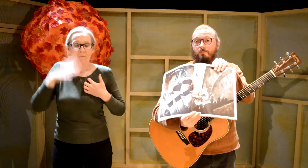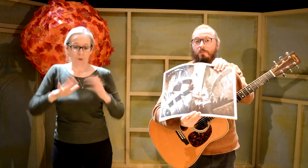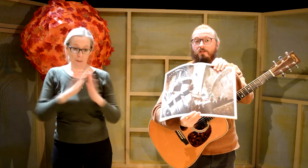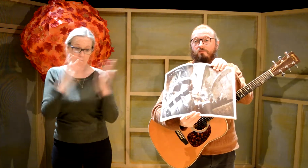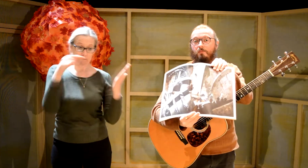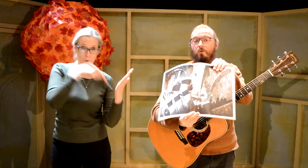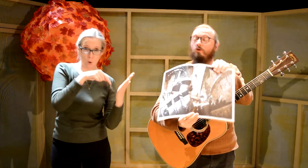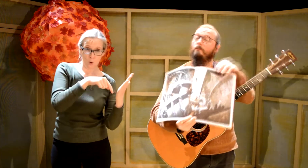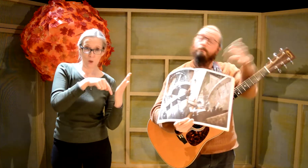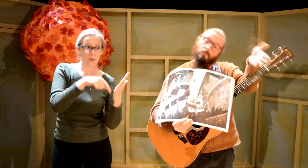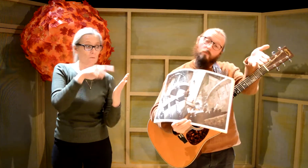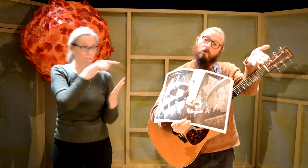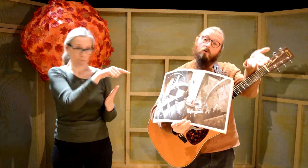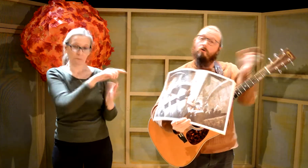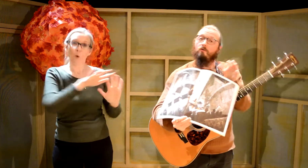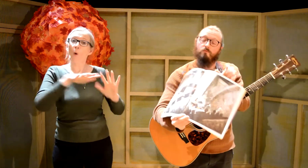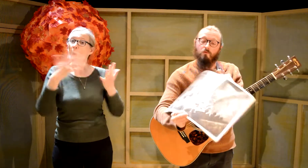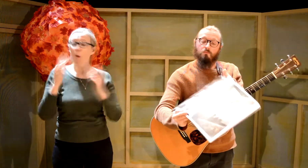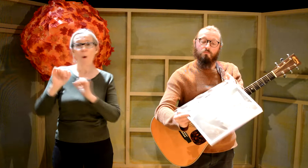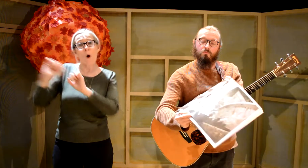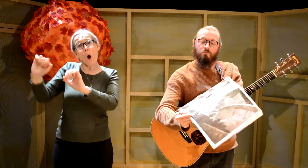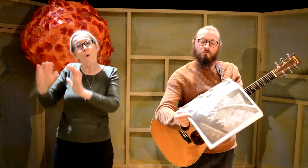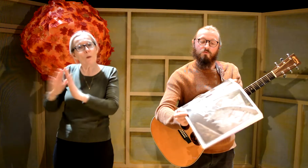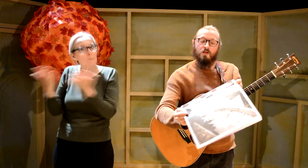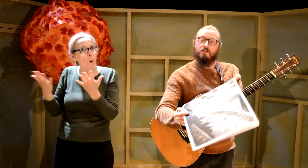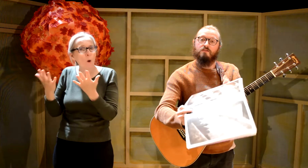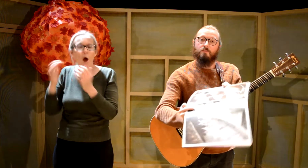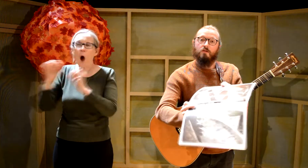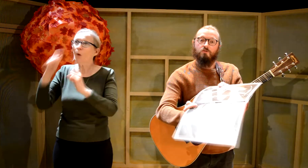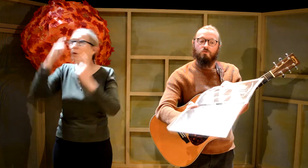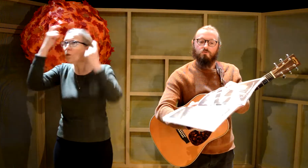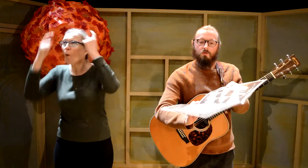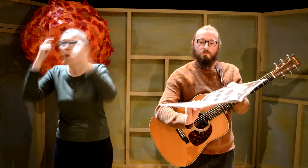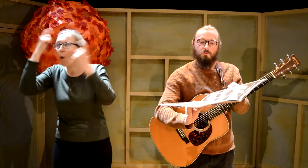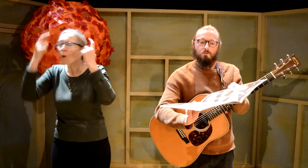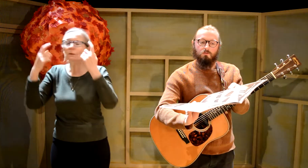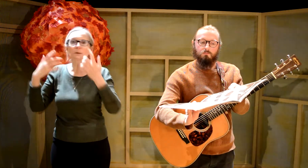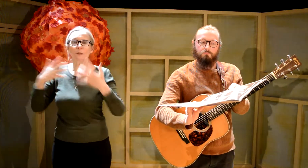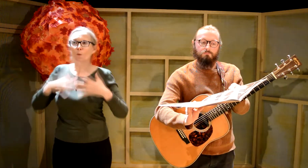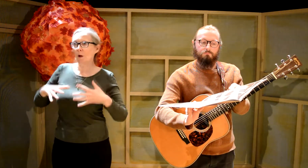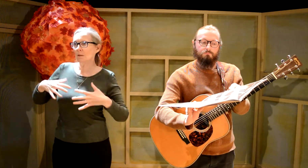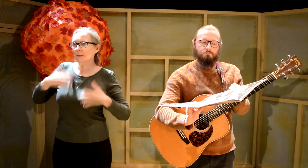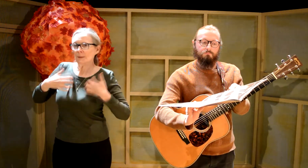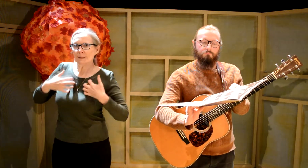this page of the book or from something that inspires you to write a song.